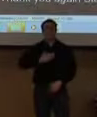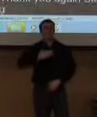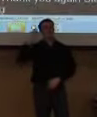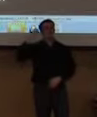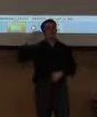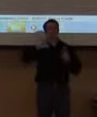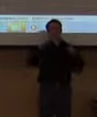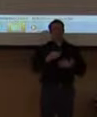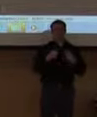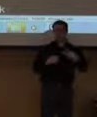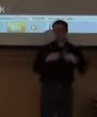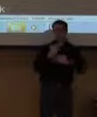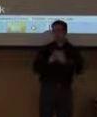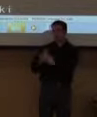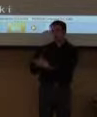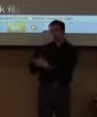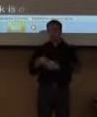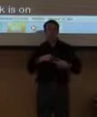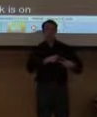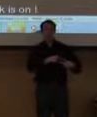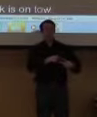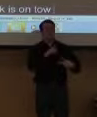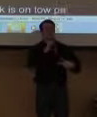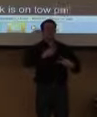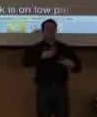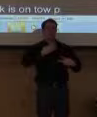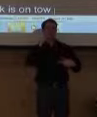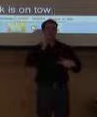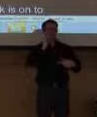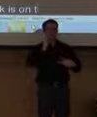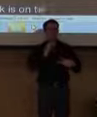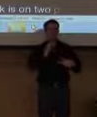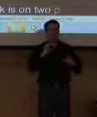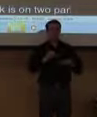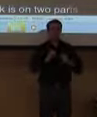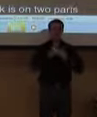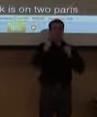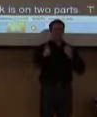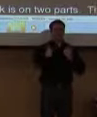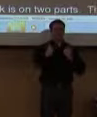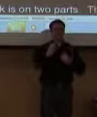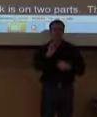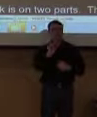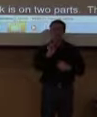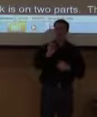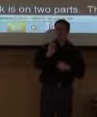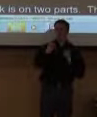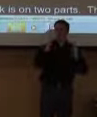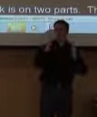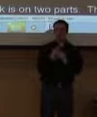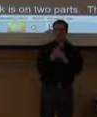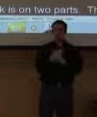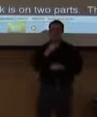focus on 2 parts. The first part is really my experiences doing distance remote tutoring using the